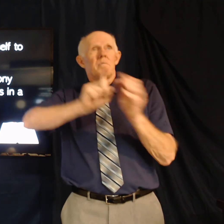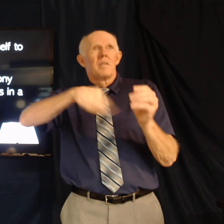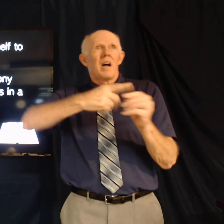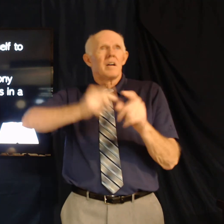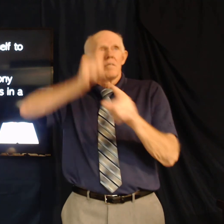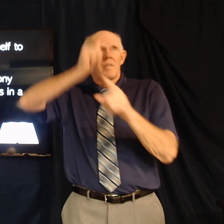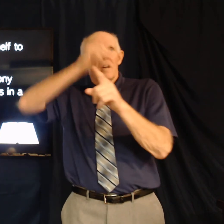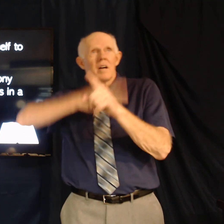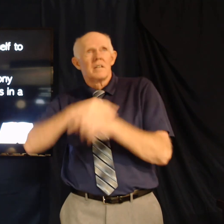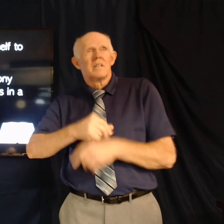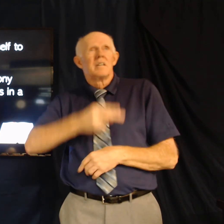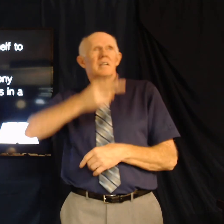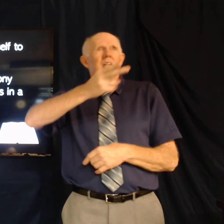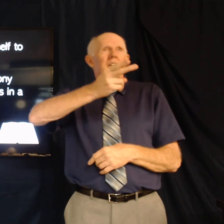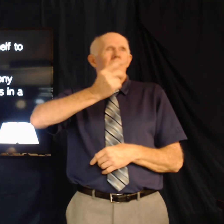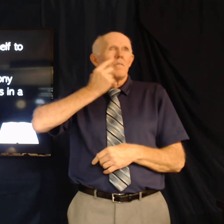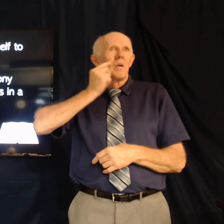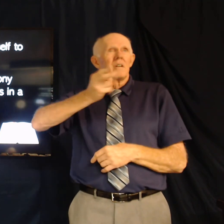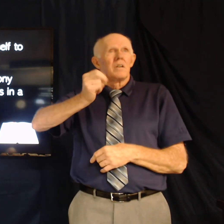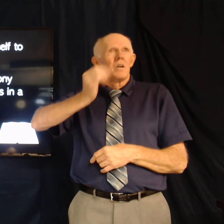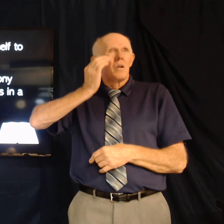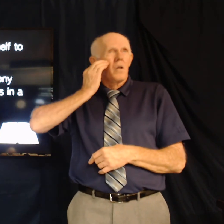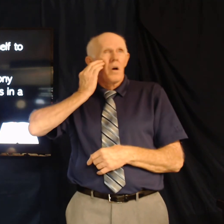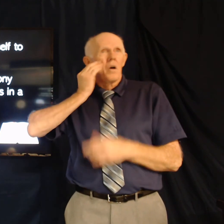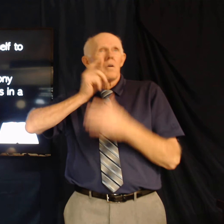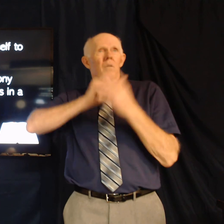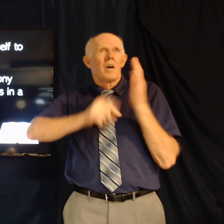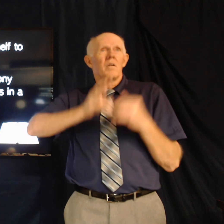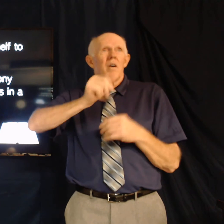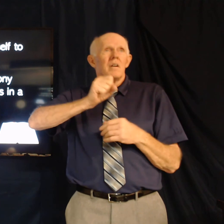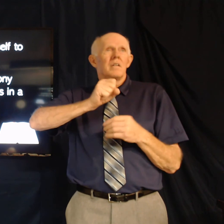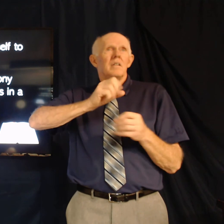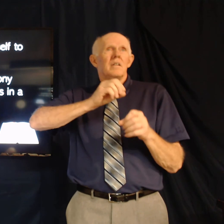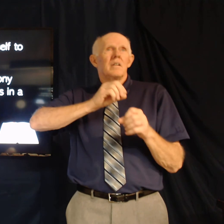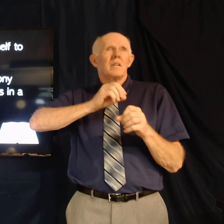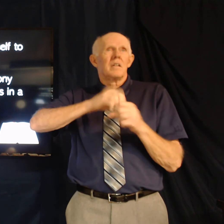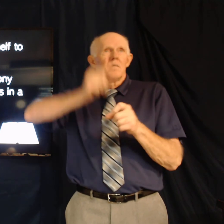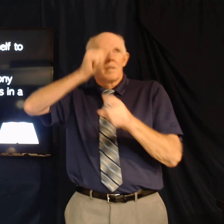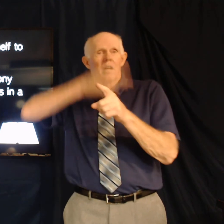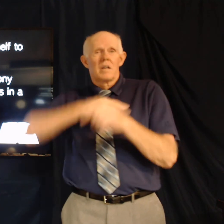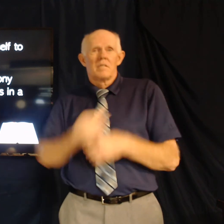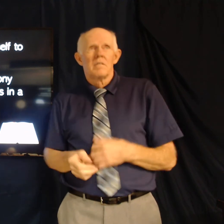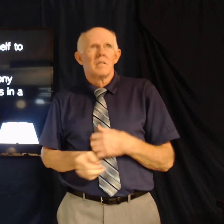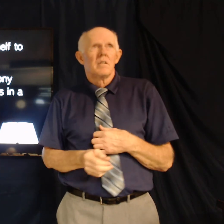man's testimony about man, for He knew what was in a man.